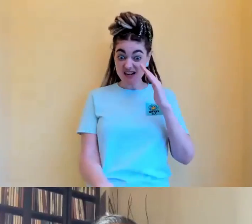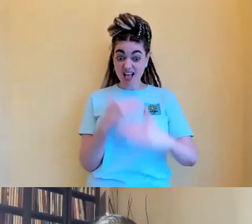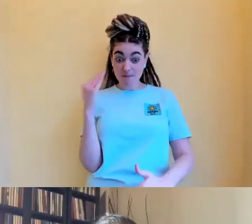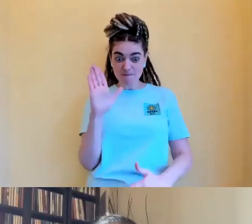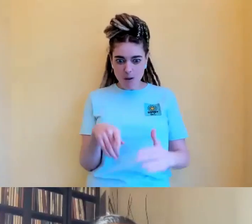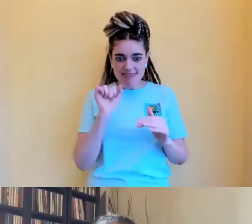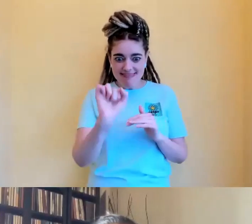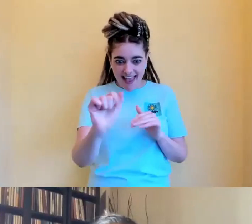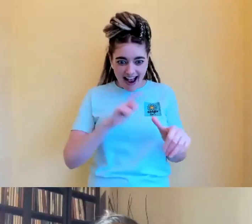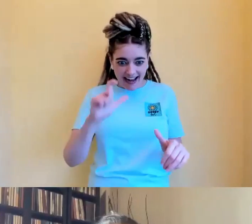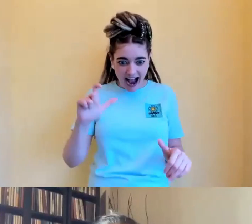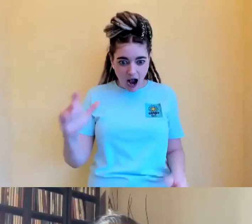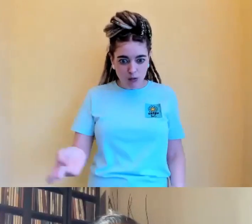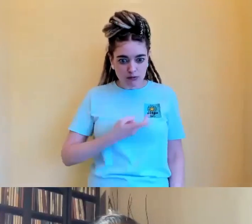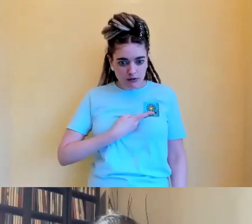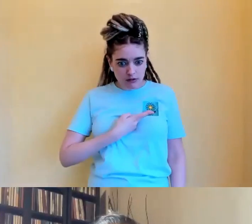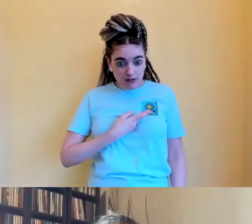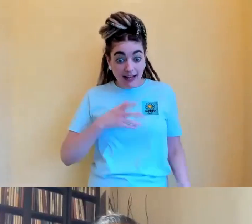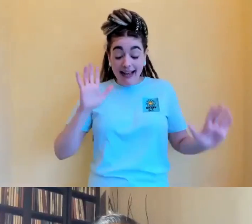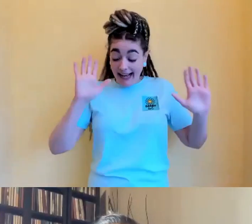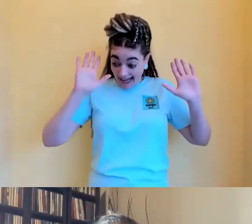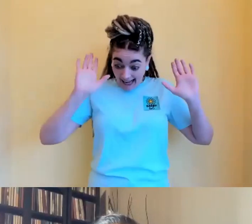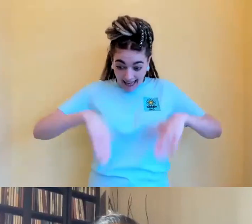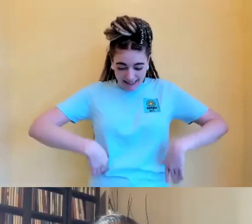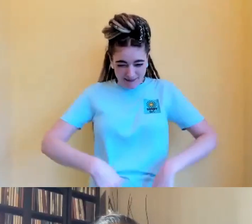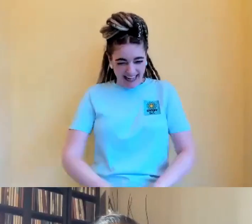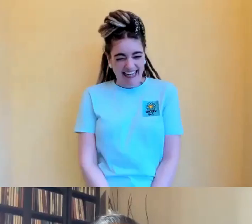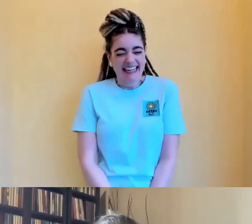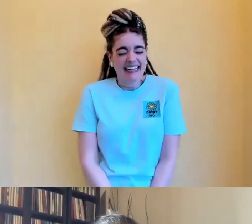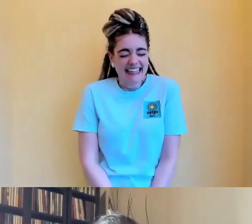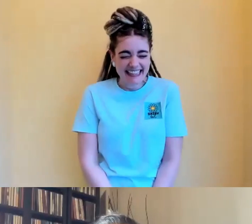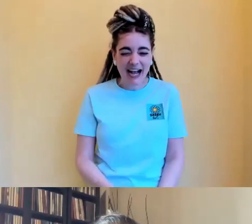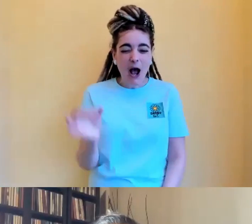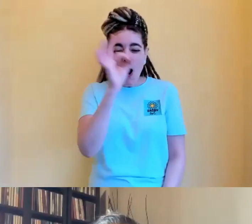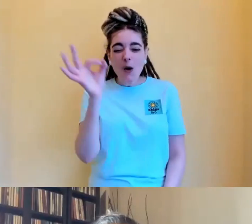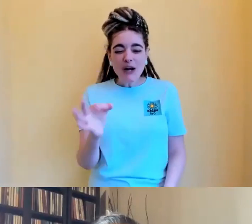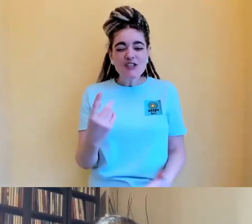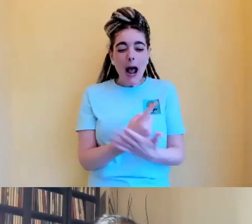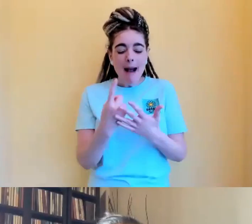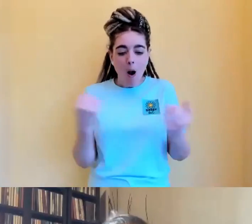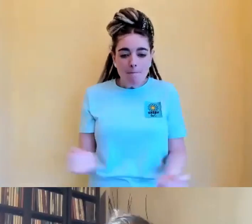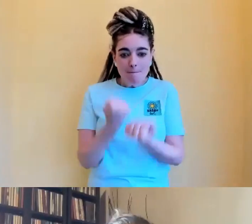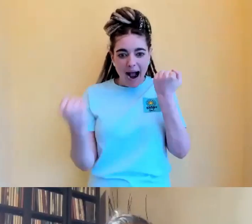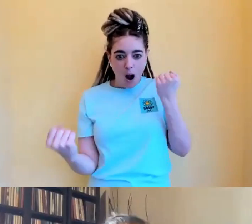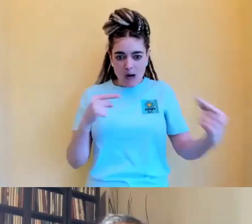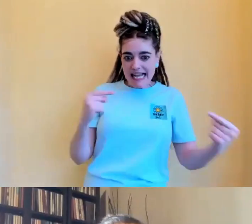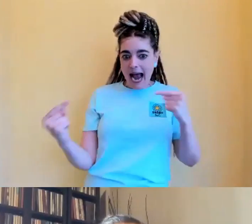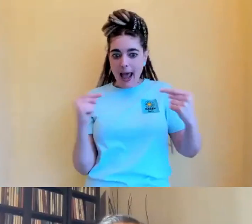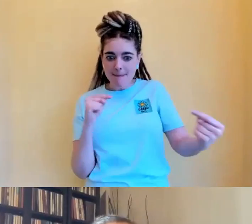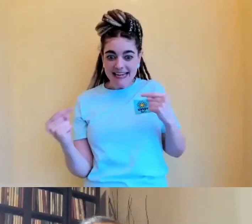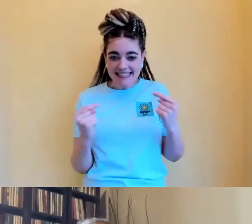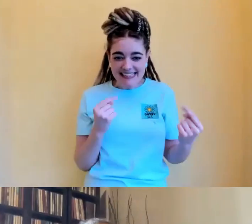account. But anyway, again, we've got a question about power dynamics. How does that work? What is